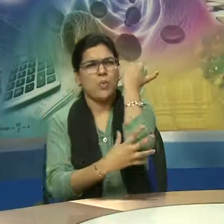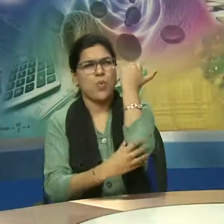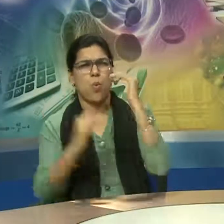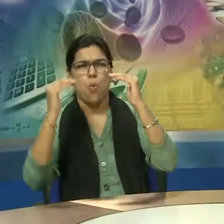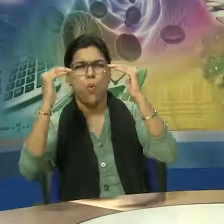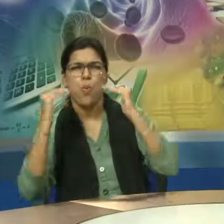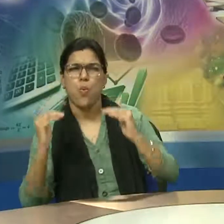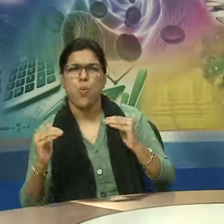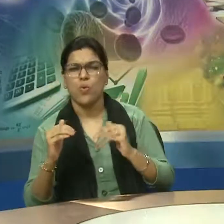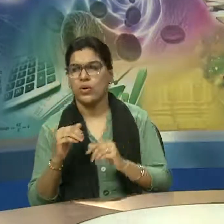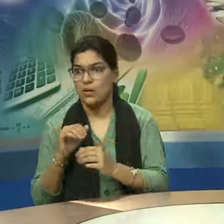rich,